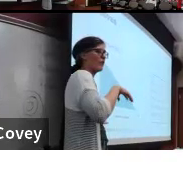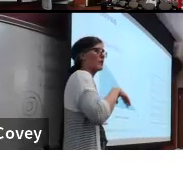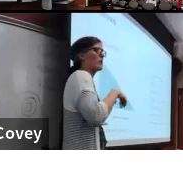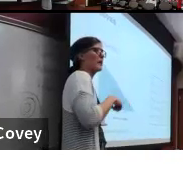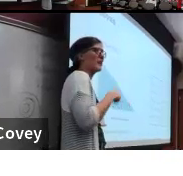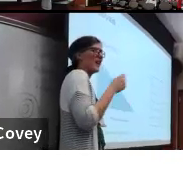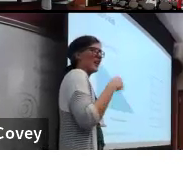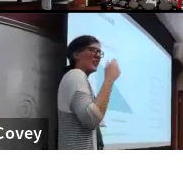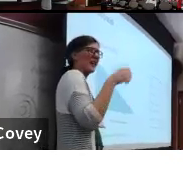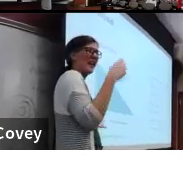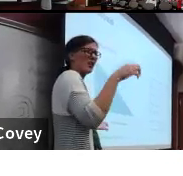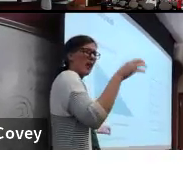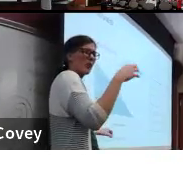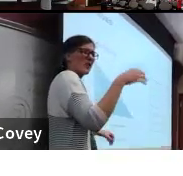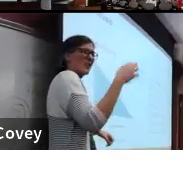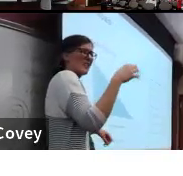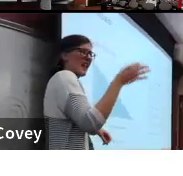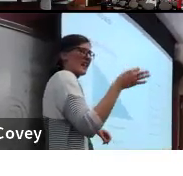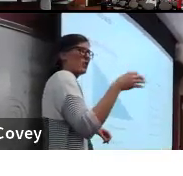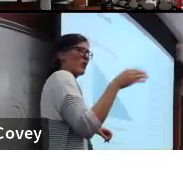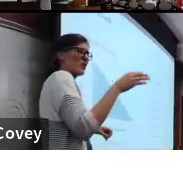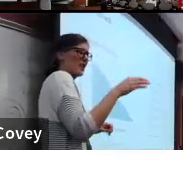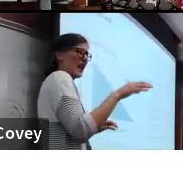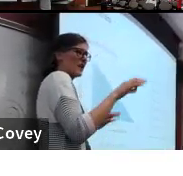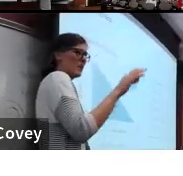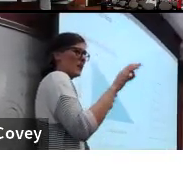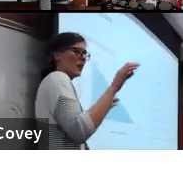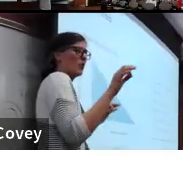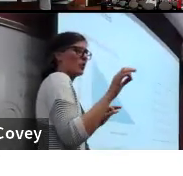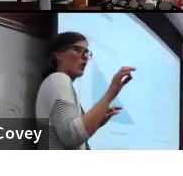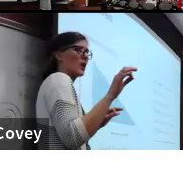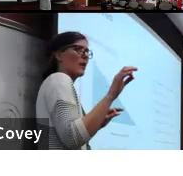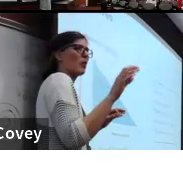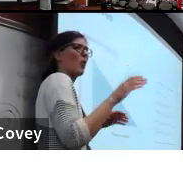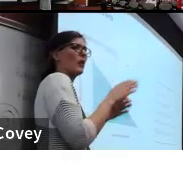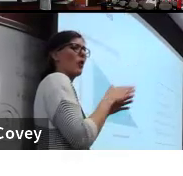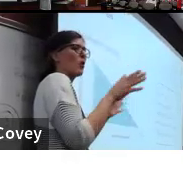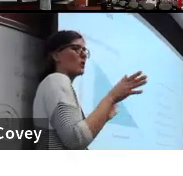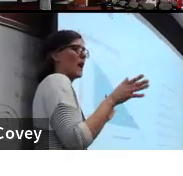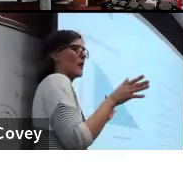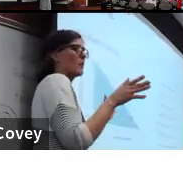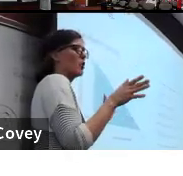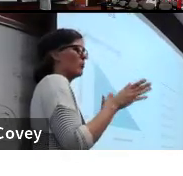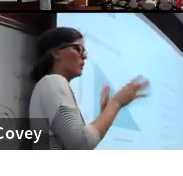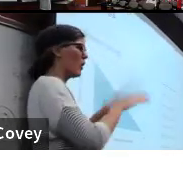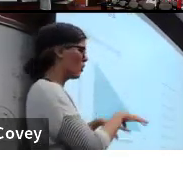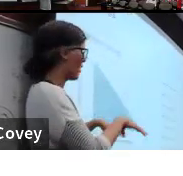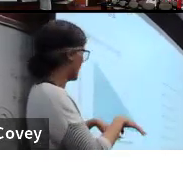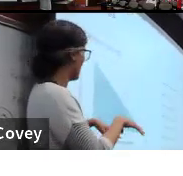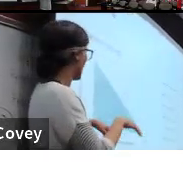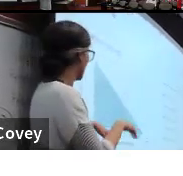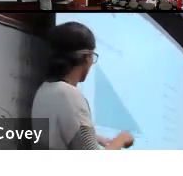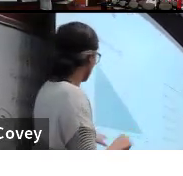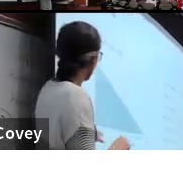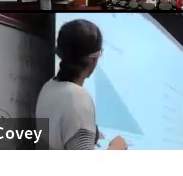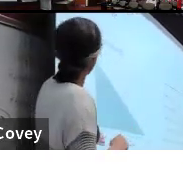of the referent, meaning the less your addressee is likely to understand immediately who you're talking about, or the longer time you've been not talking